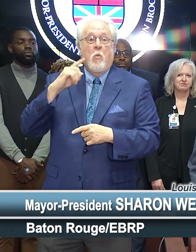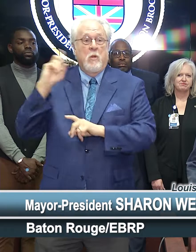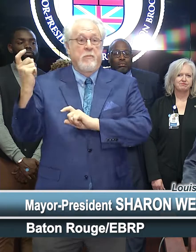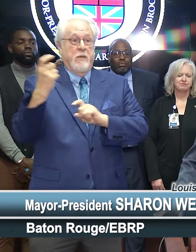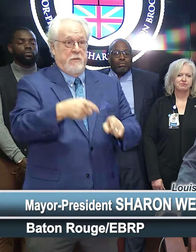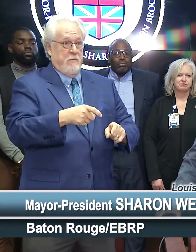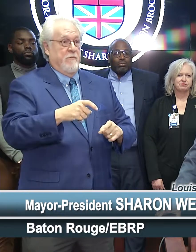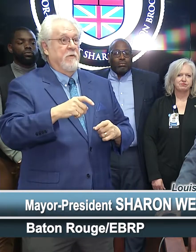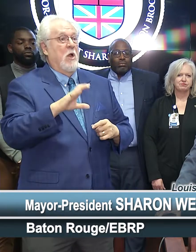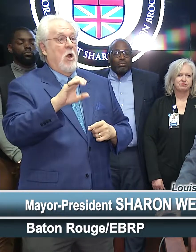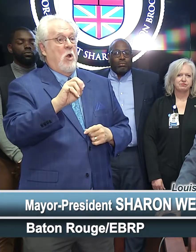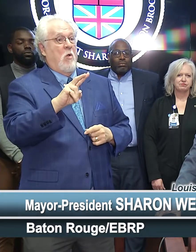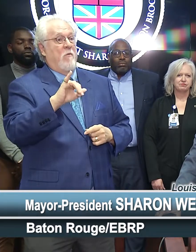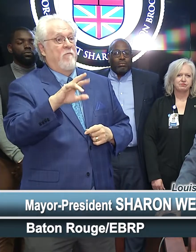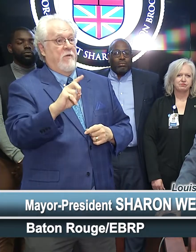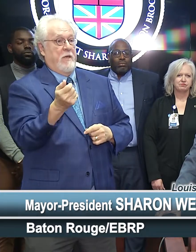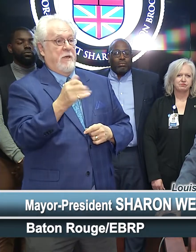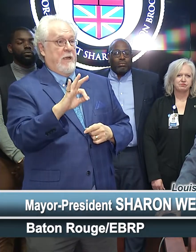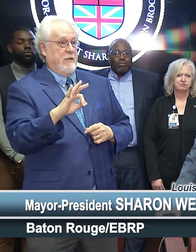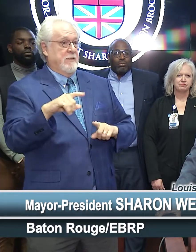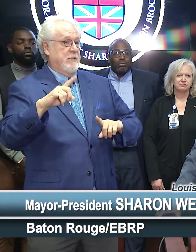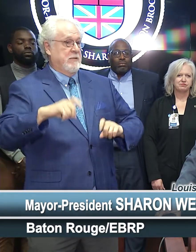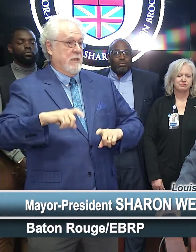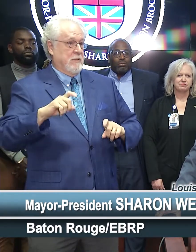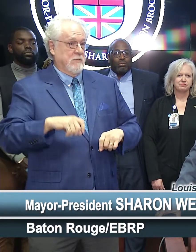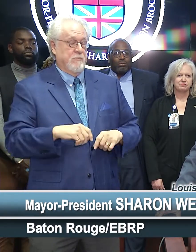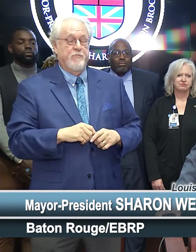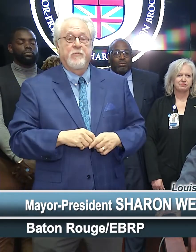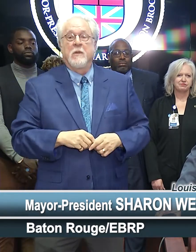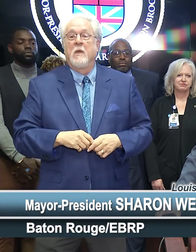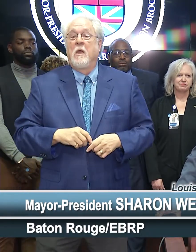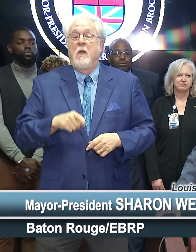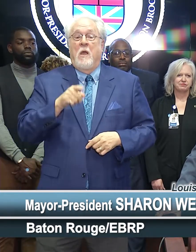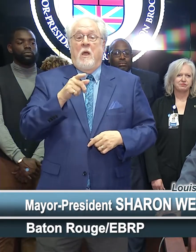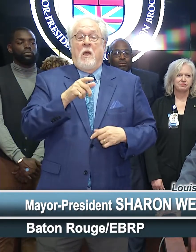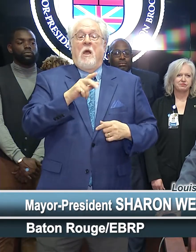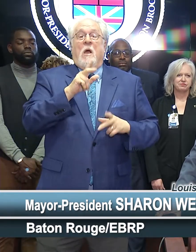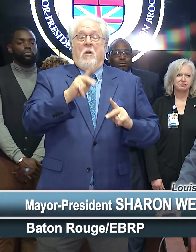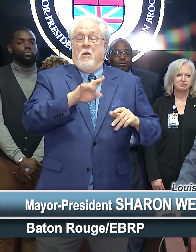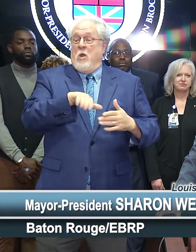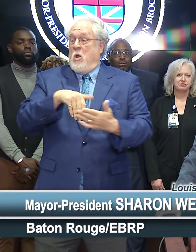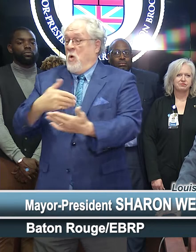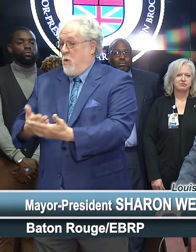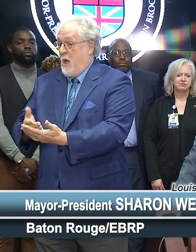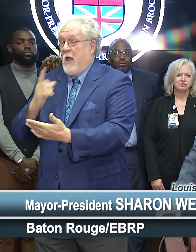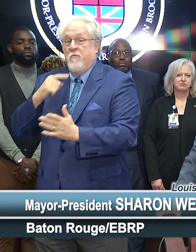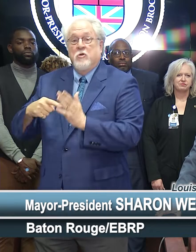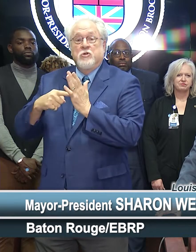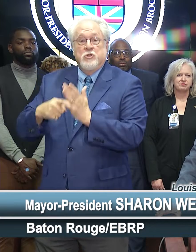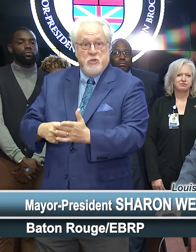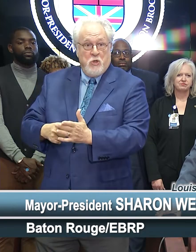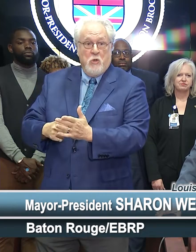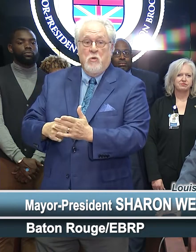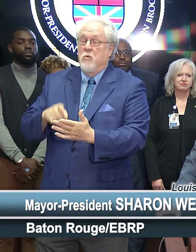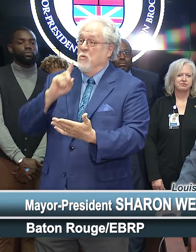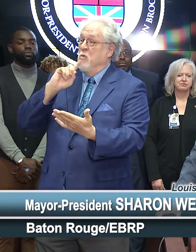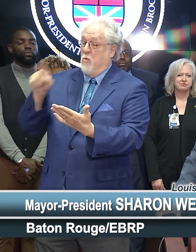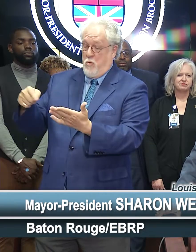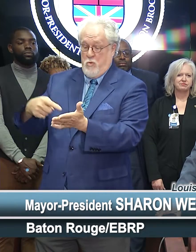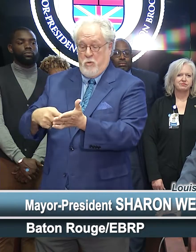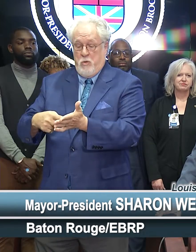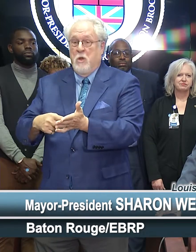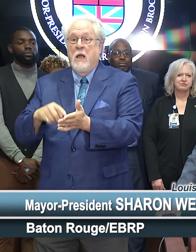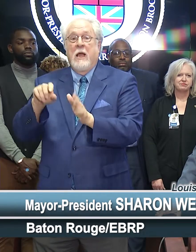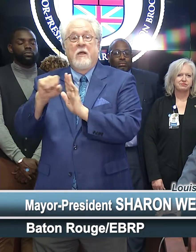administered a COVID-19 test. When they arrive, patients will show their provider order,